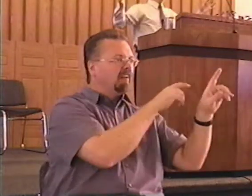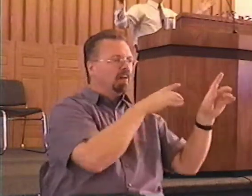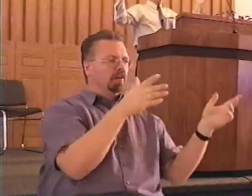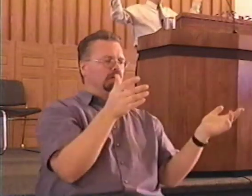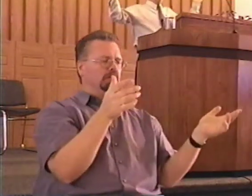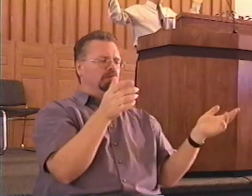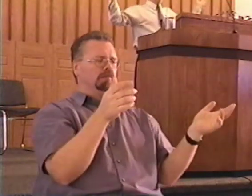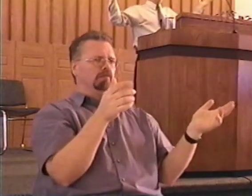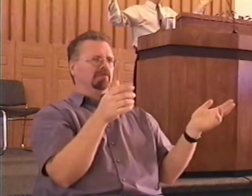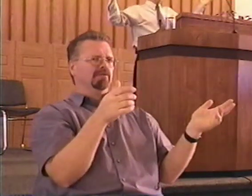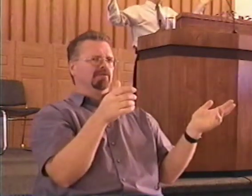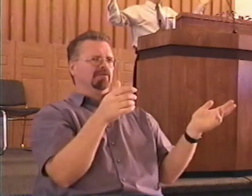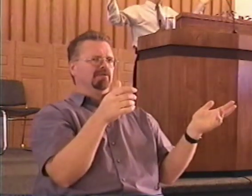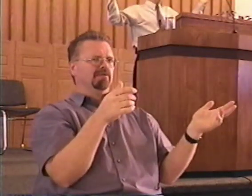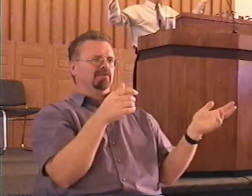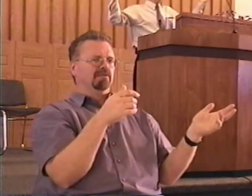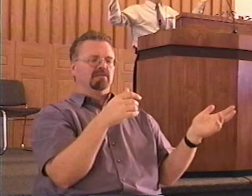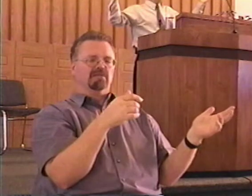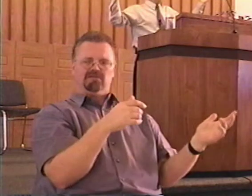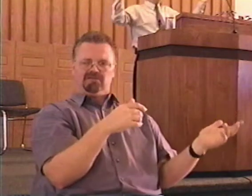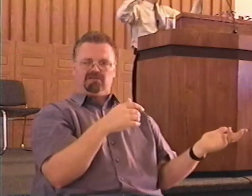up.